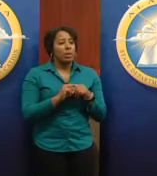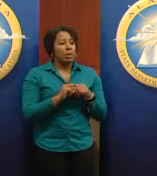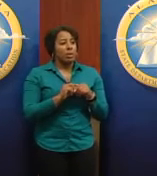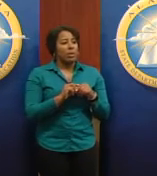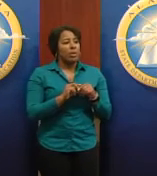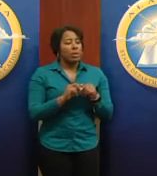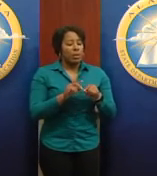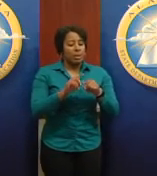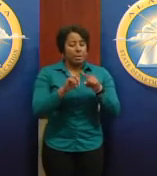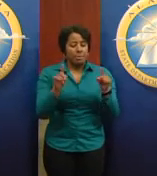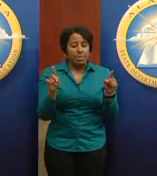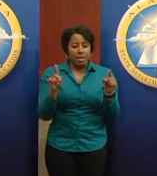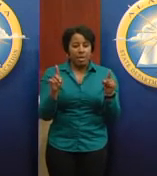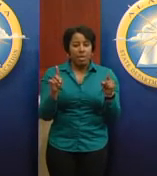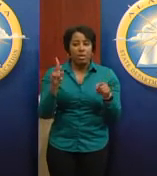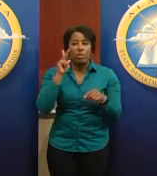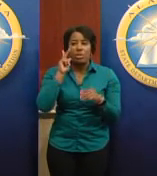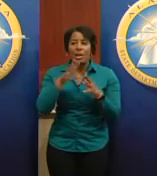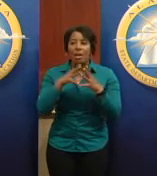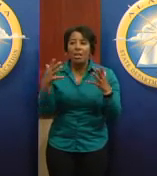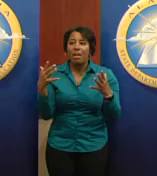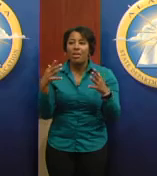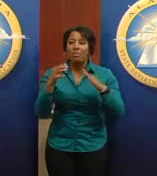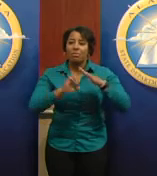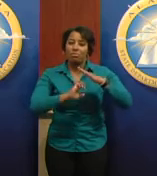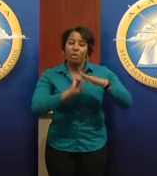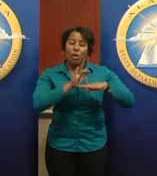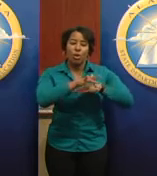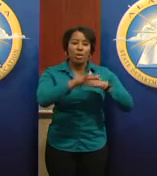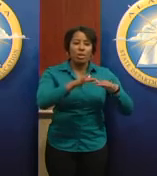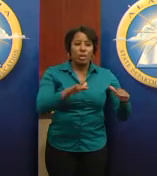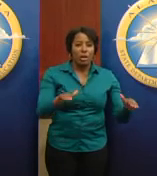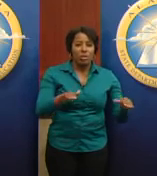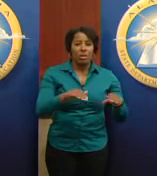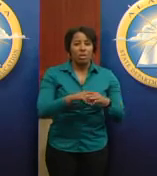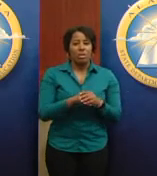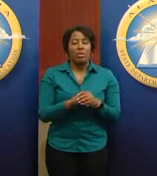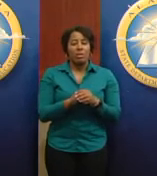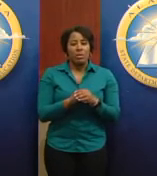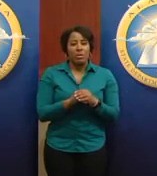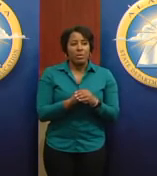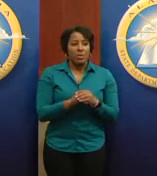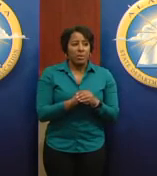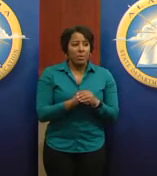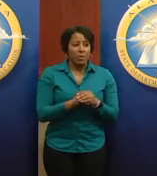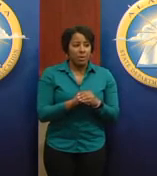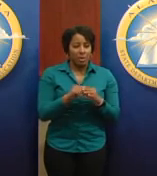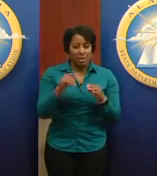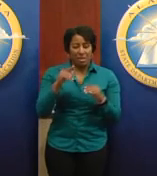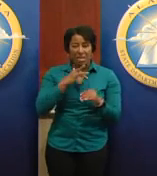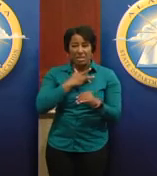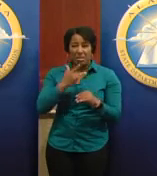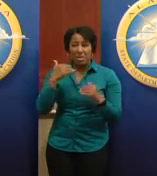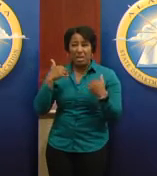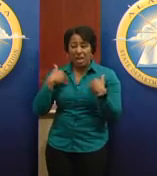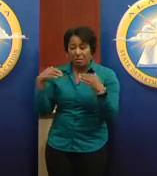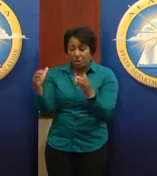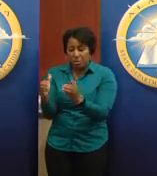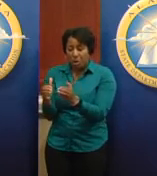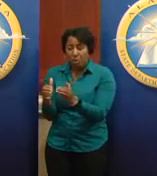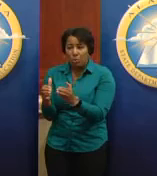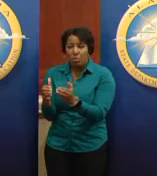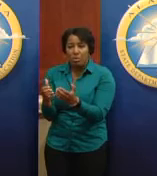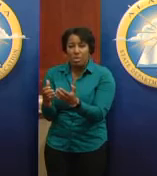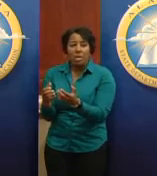But you see a lot of early childhood classes. Best practice educationally is to put those children in small groups. And so you'll see where the teachers